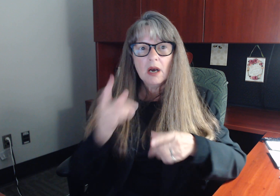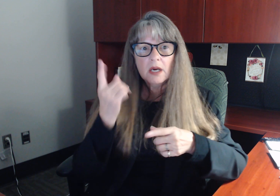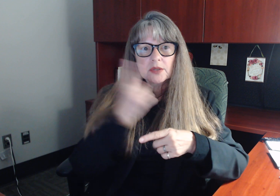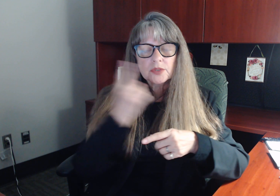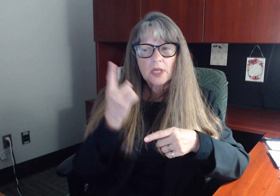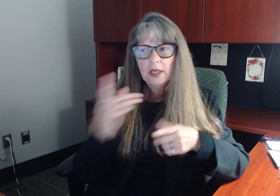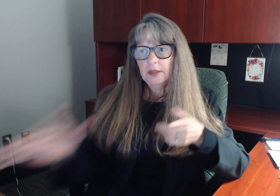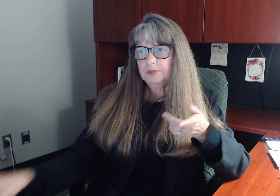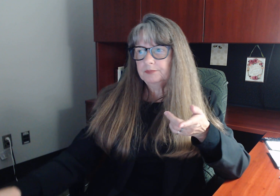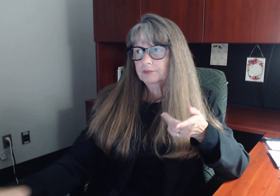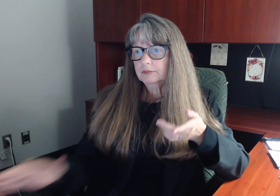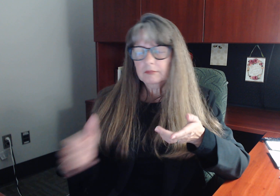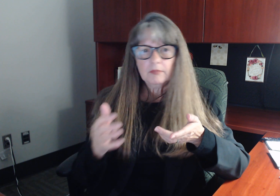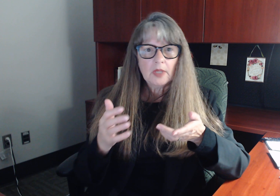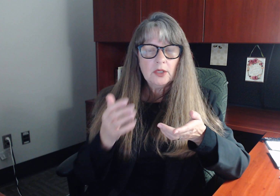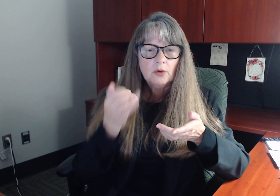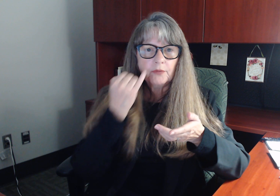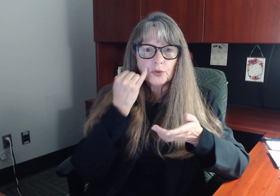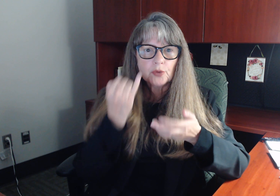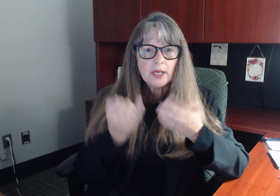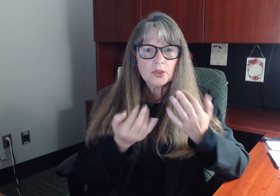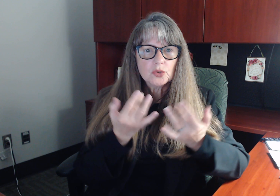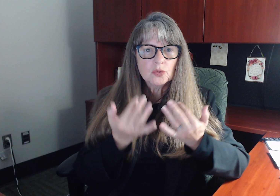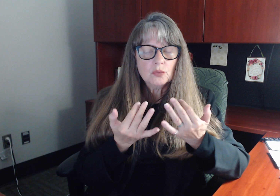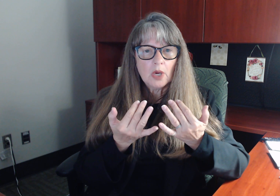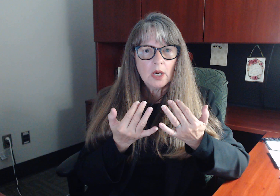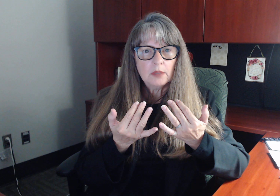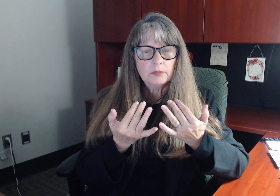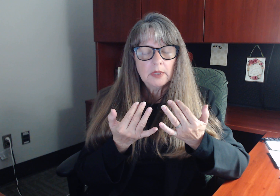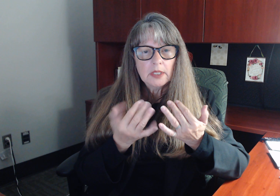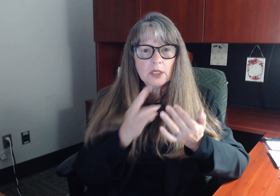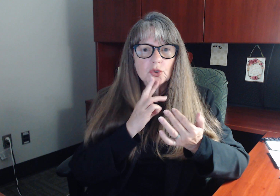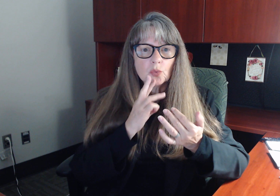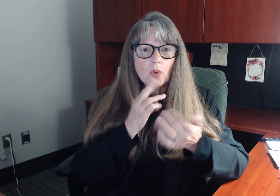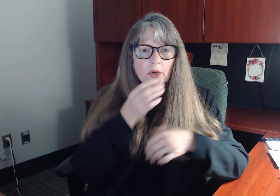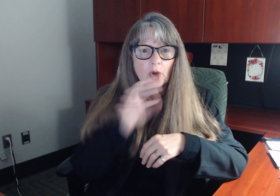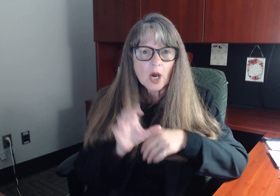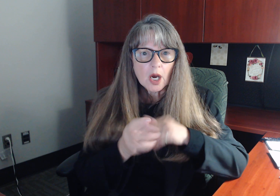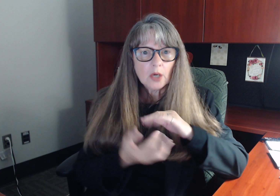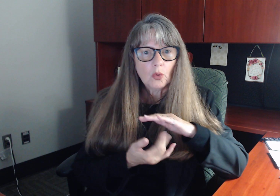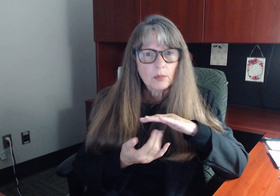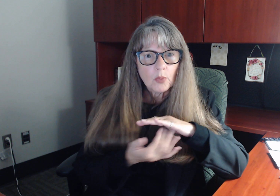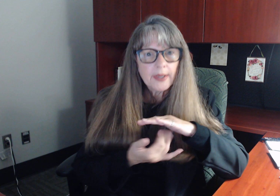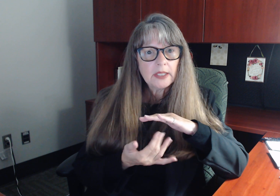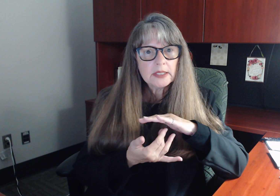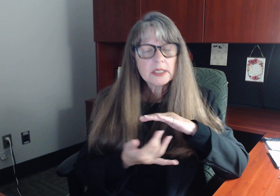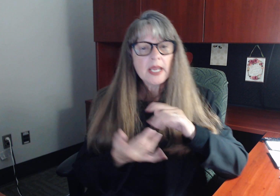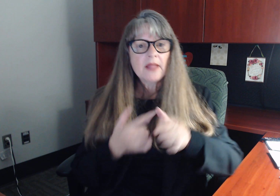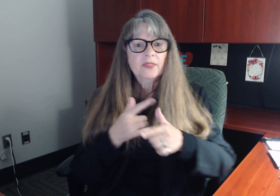because if you're trying to get your water hot or boil it,